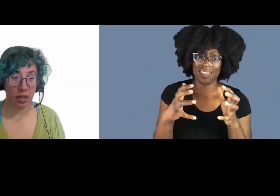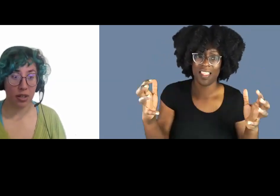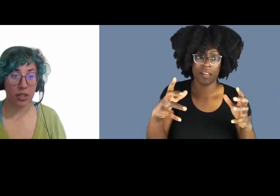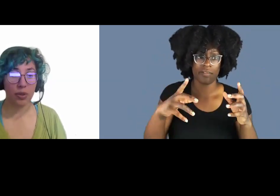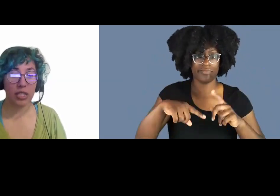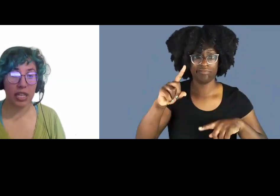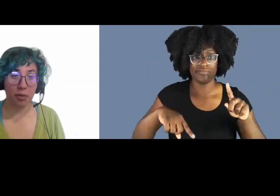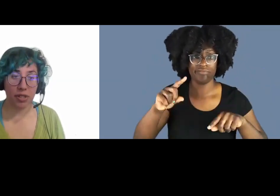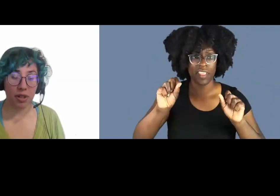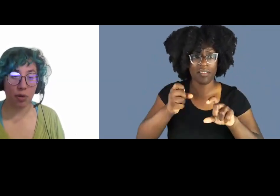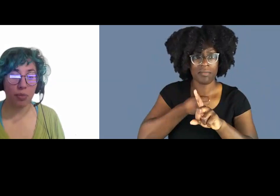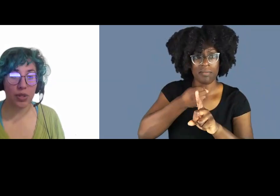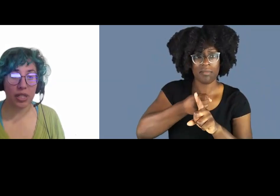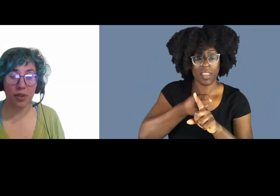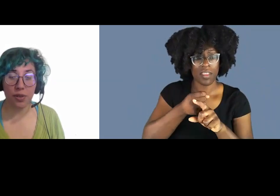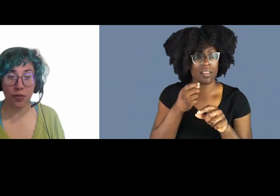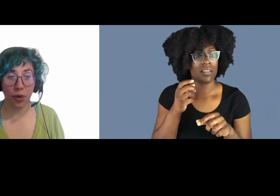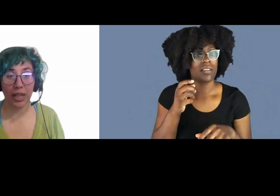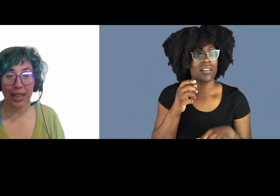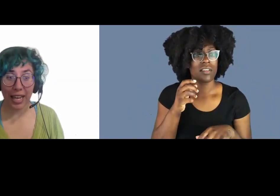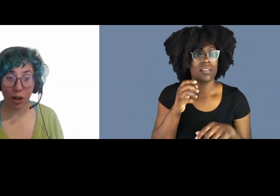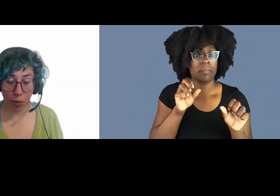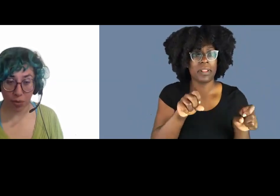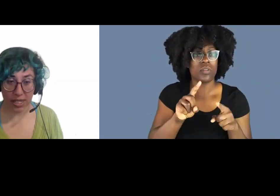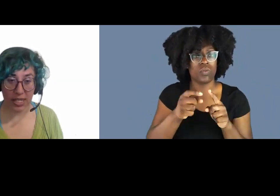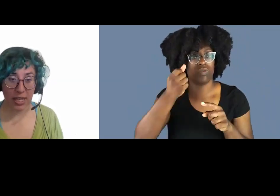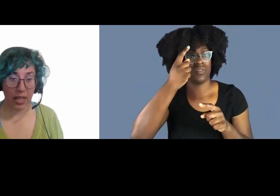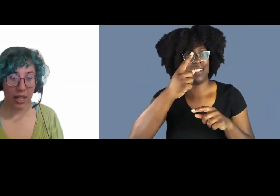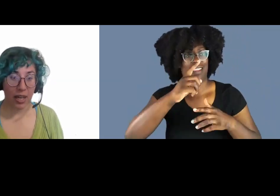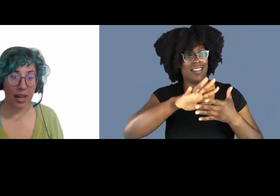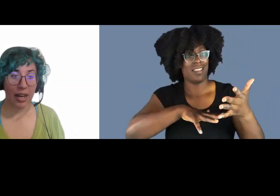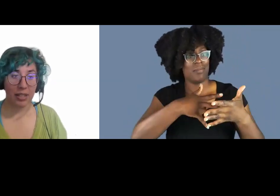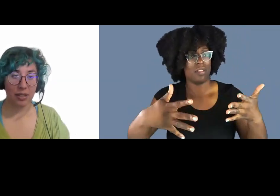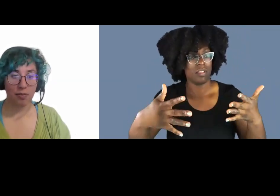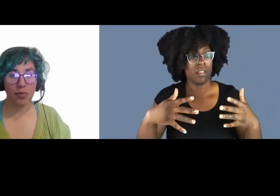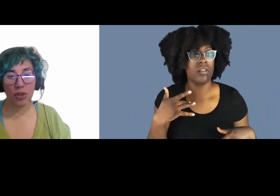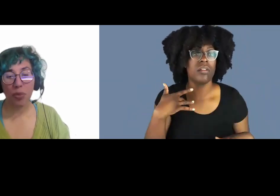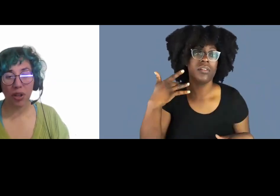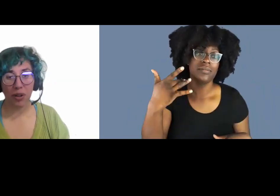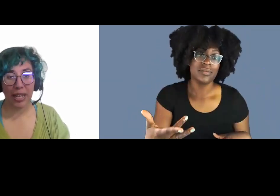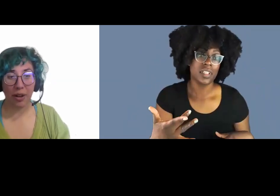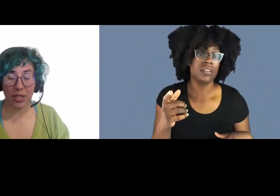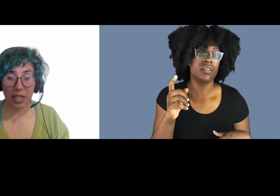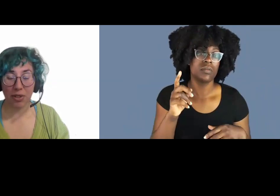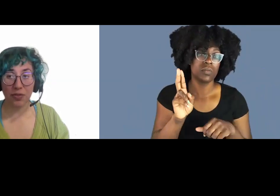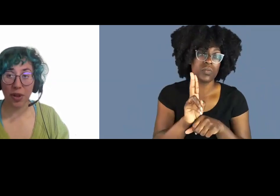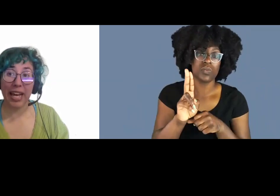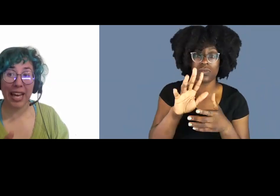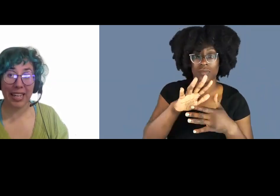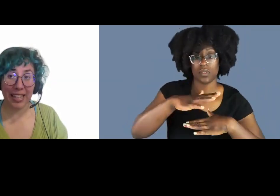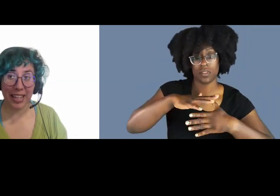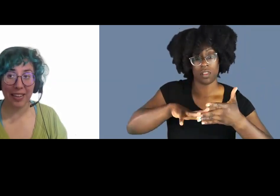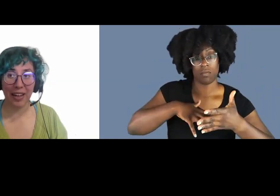variations. So tables are mostly used for layout purposes, and so mark your layout tables